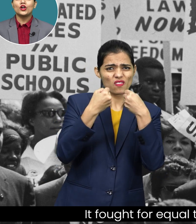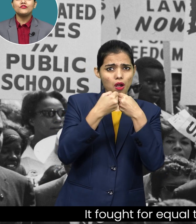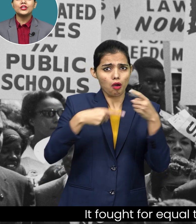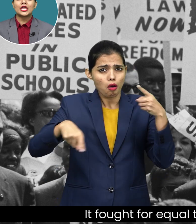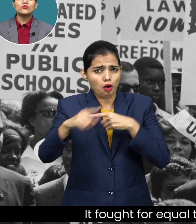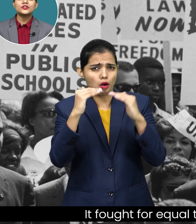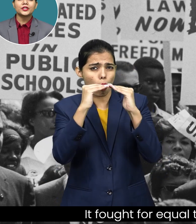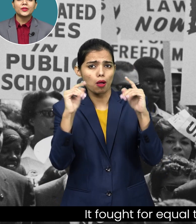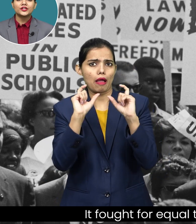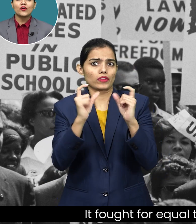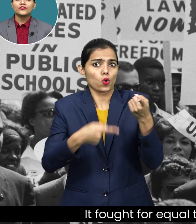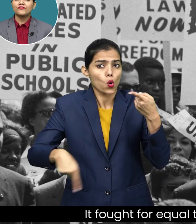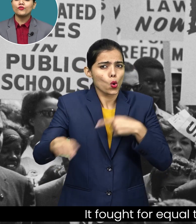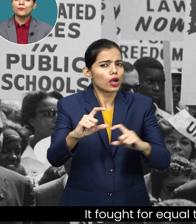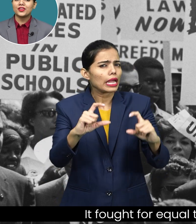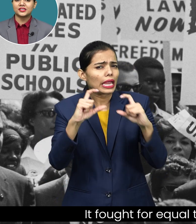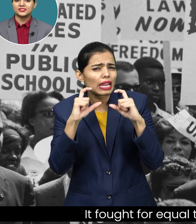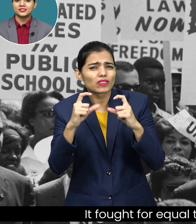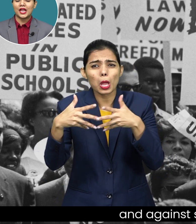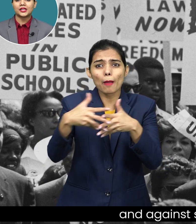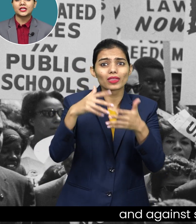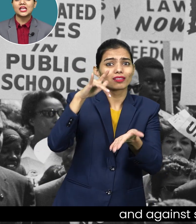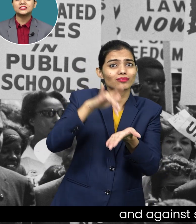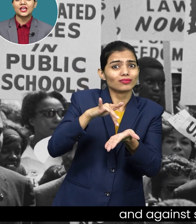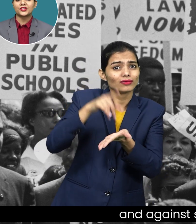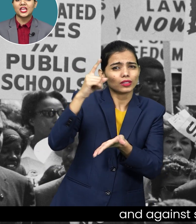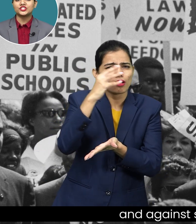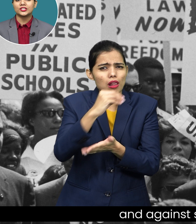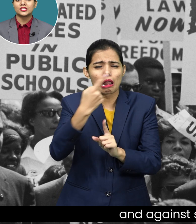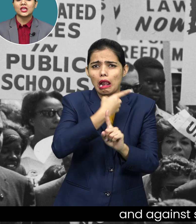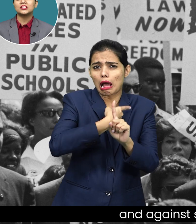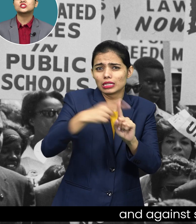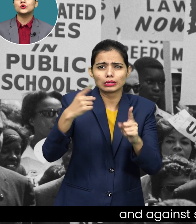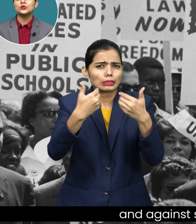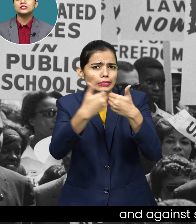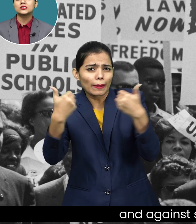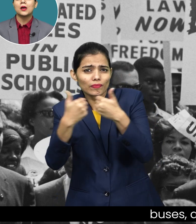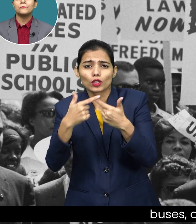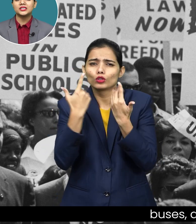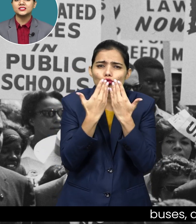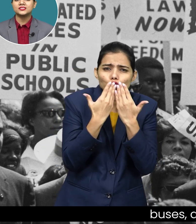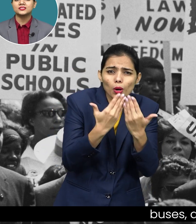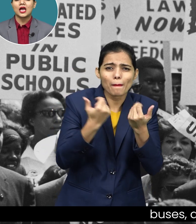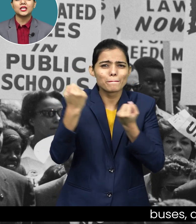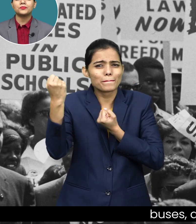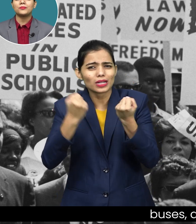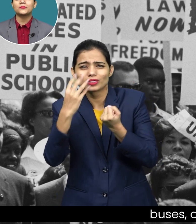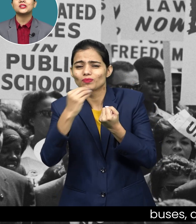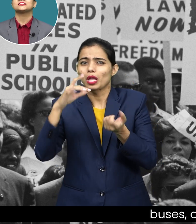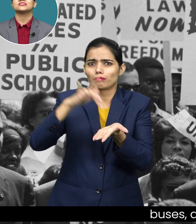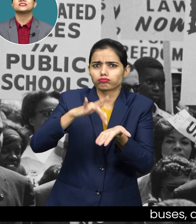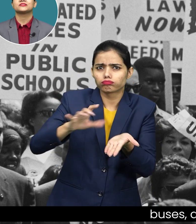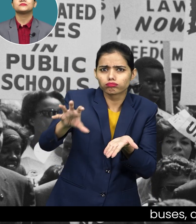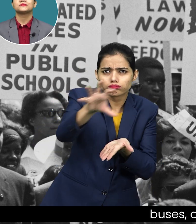It fought for equal treatment of Afro-Americans and against segregation in schools, buses, and